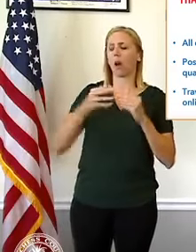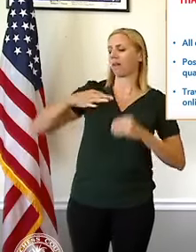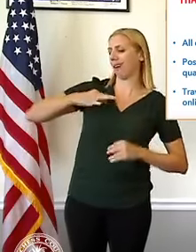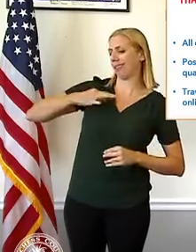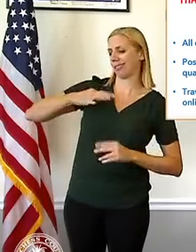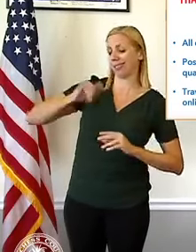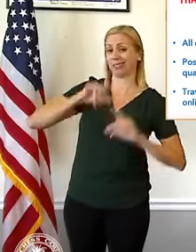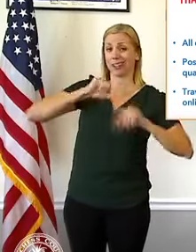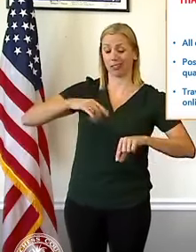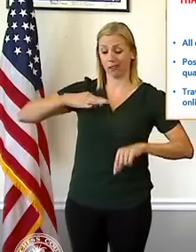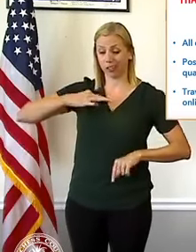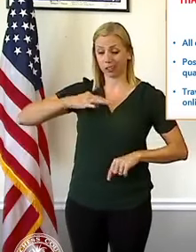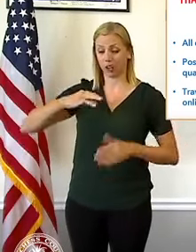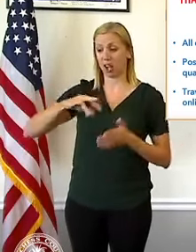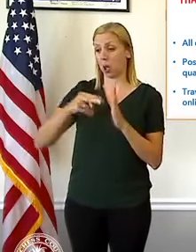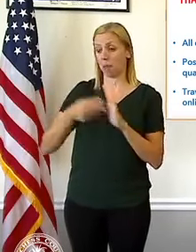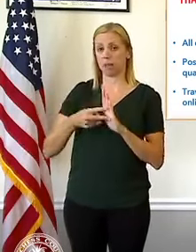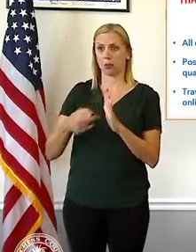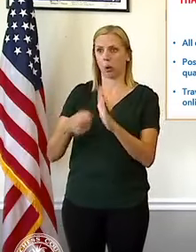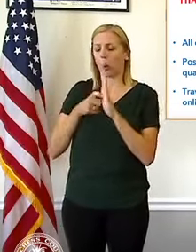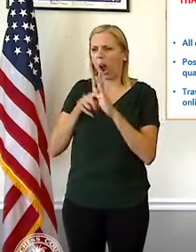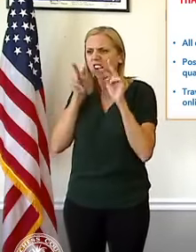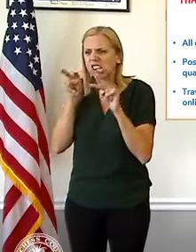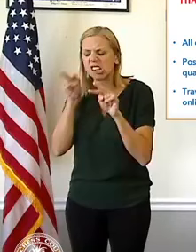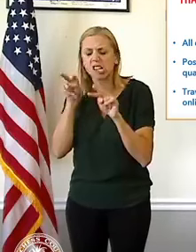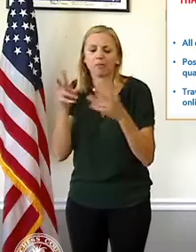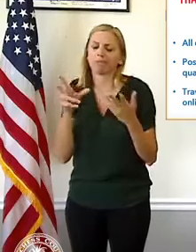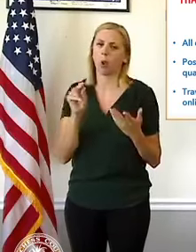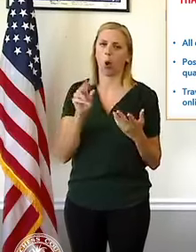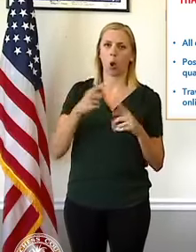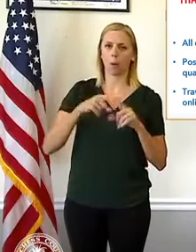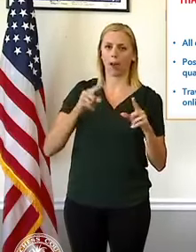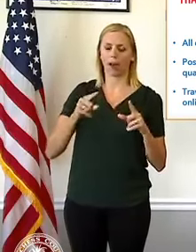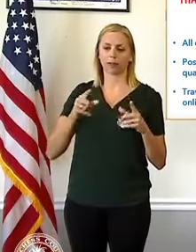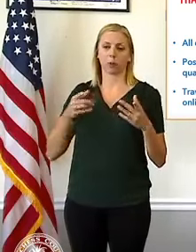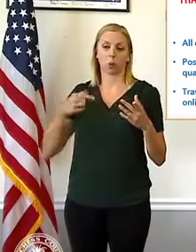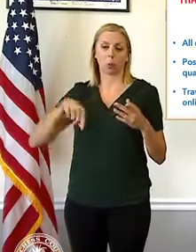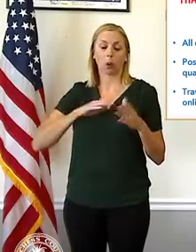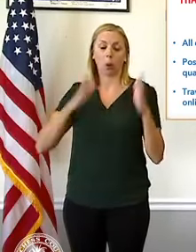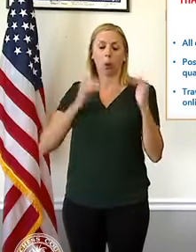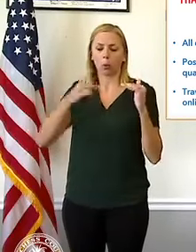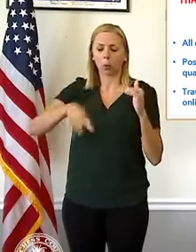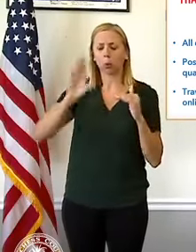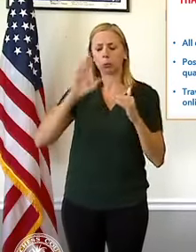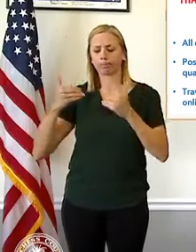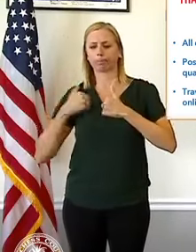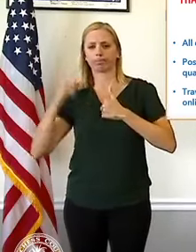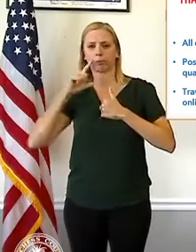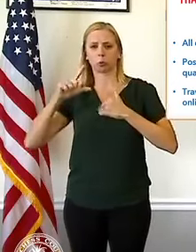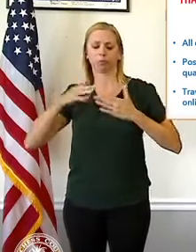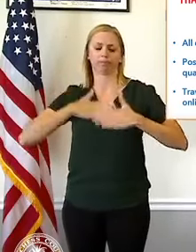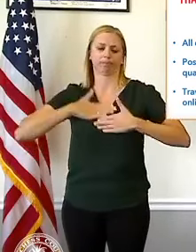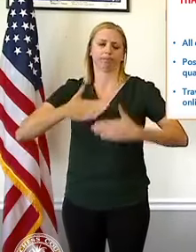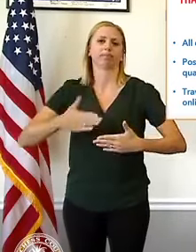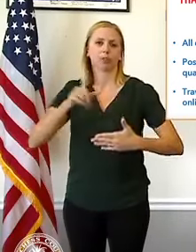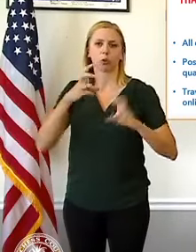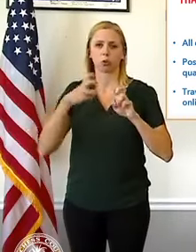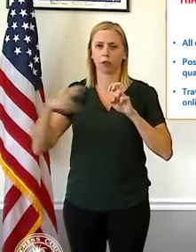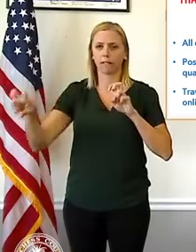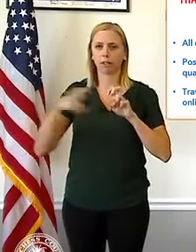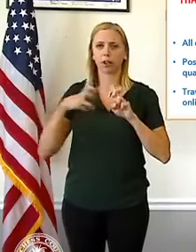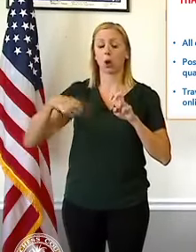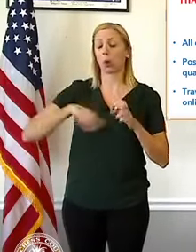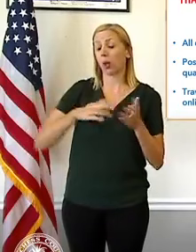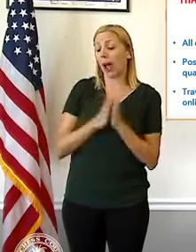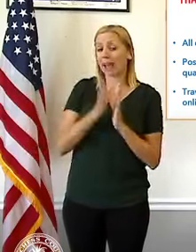There's also a complaint form online. If you're aware of somebody that has traveled and you have a degree of concern, you're welcome. We ask you not to go around taking pictures